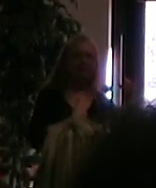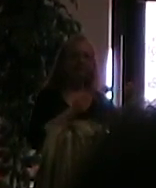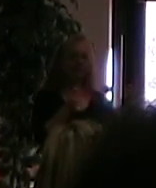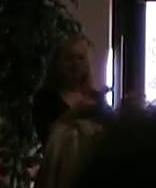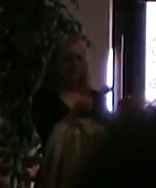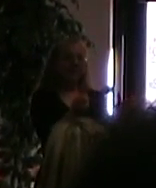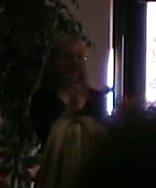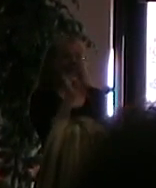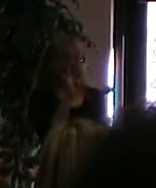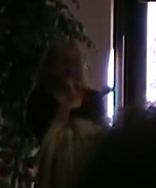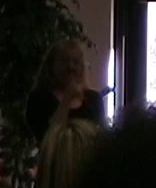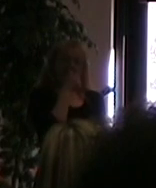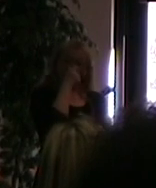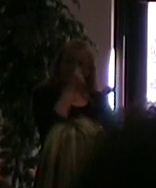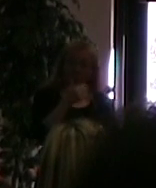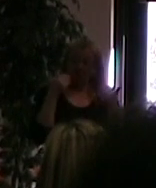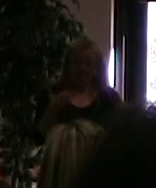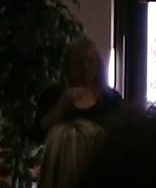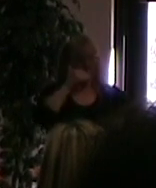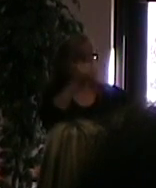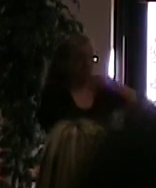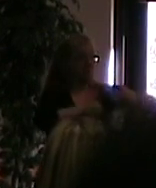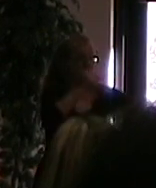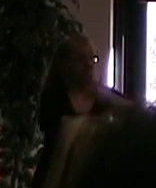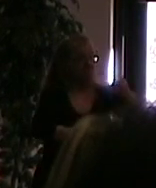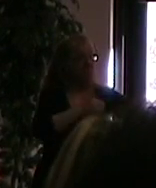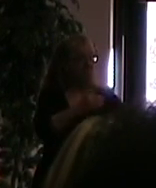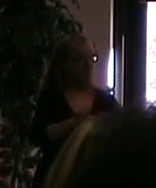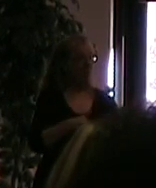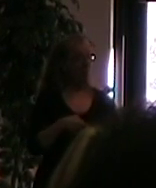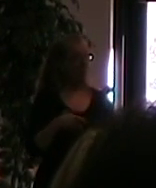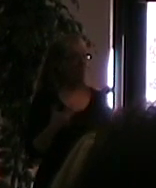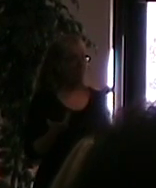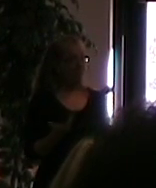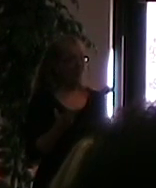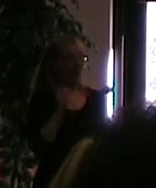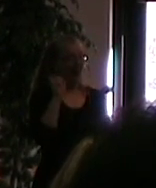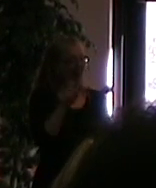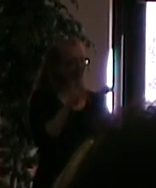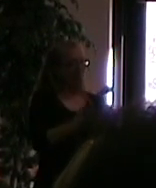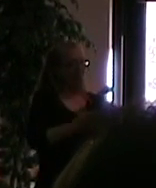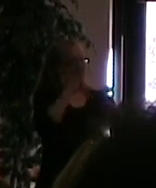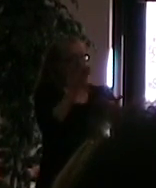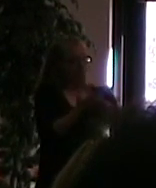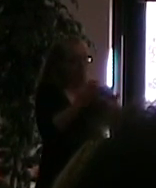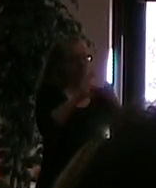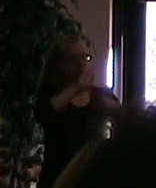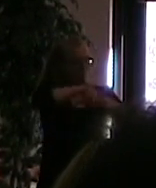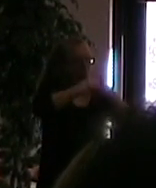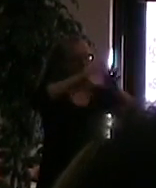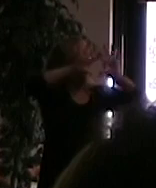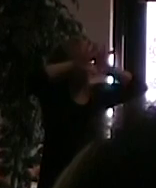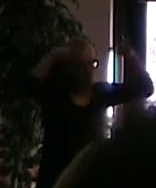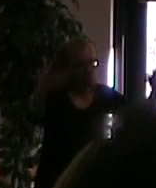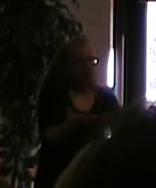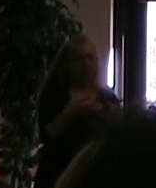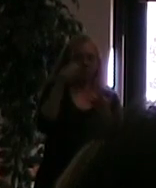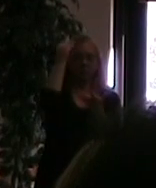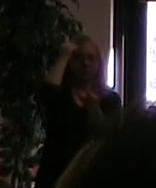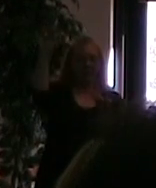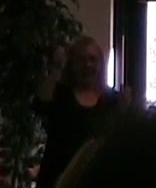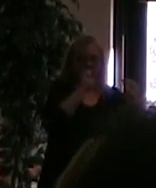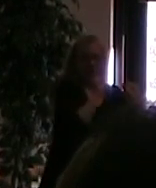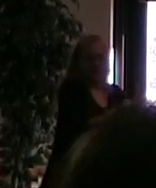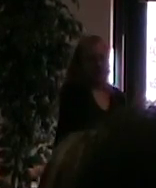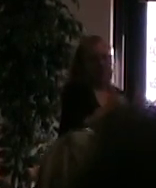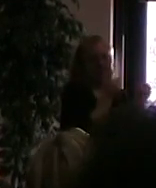informed me, there have to be many, many communities that have expressed an interest in it. Well, you have to bring the sport